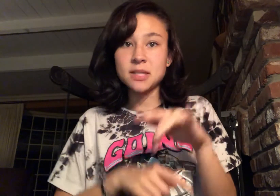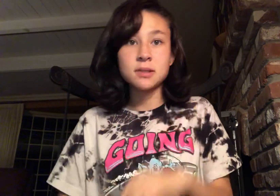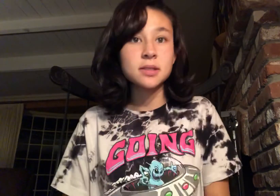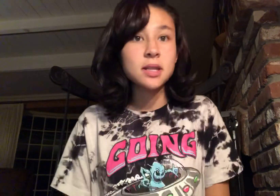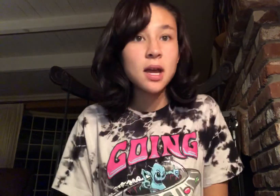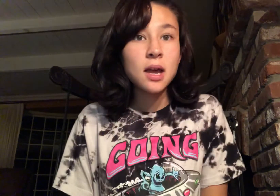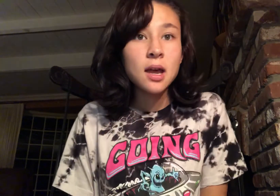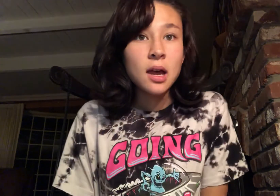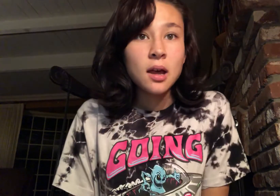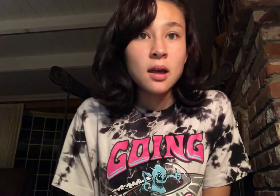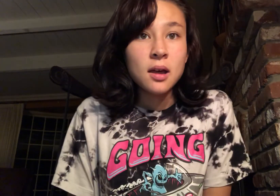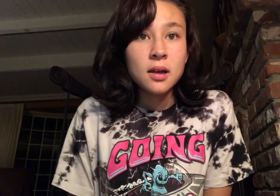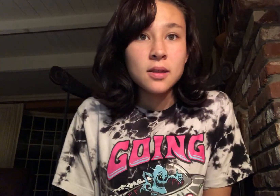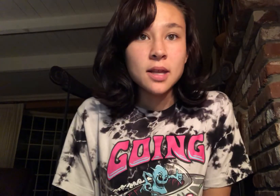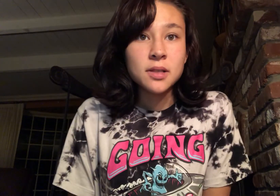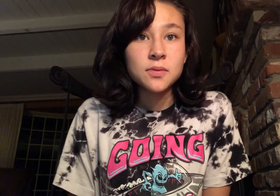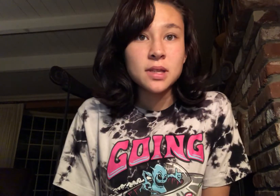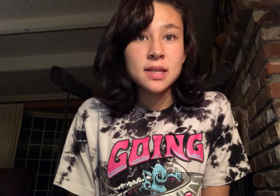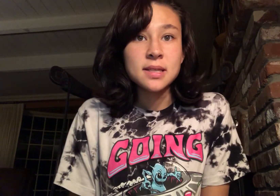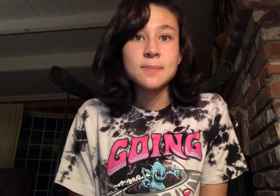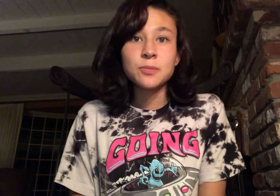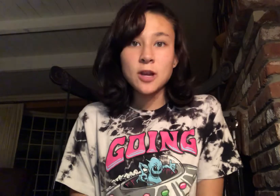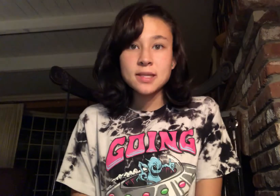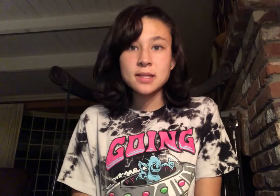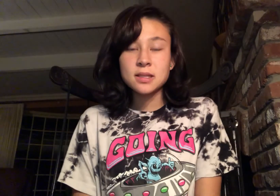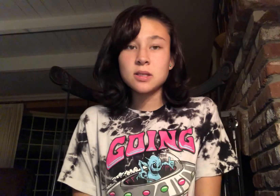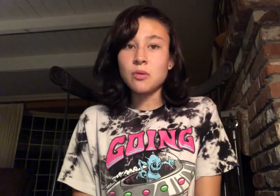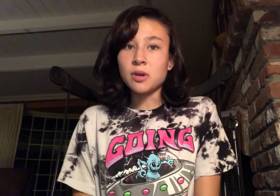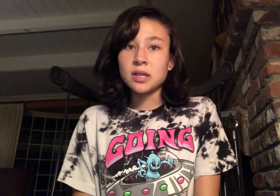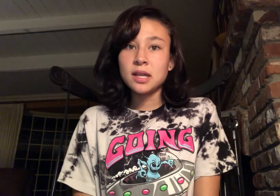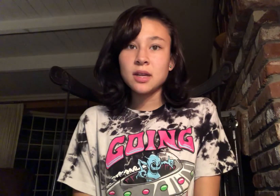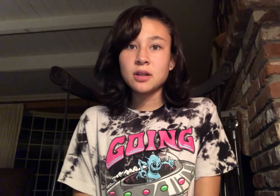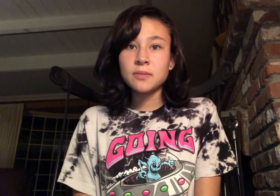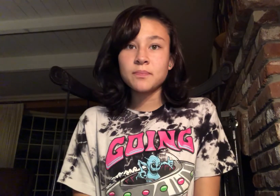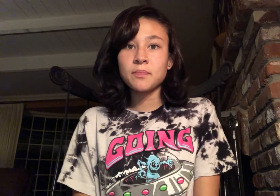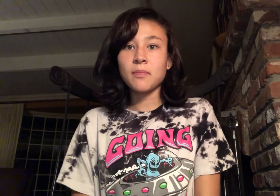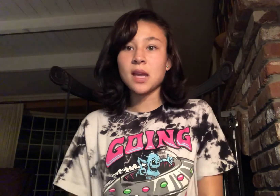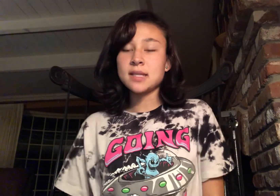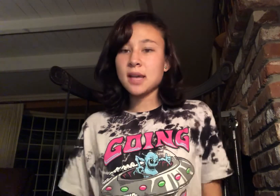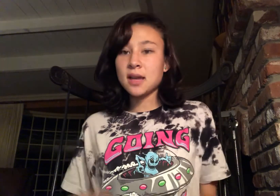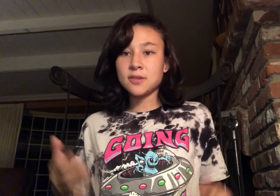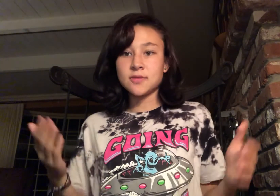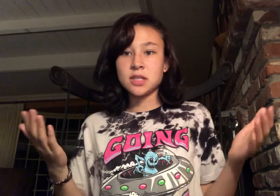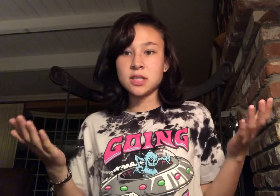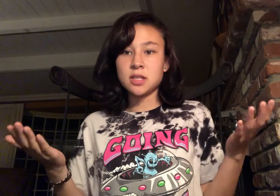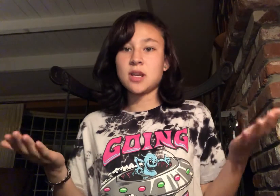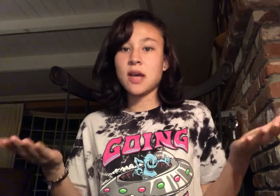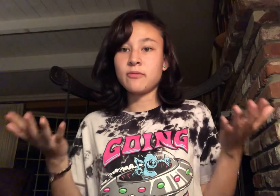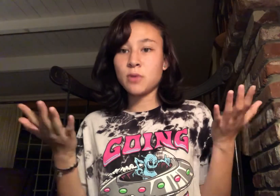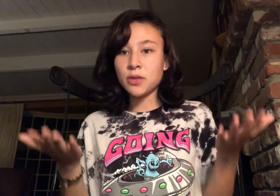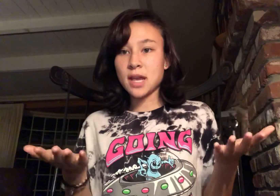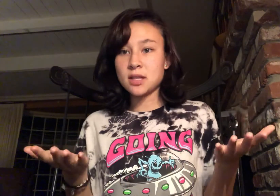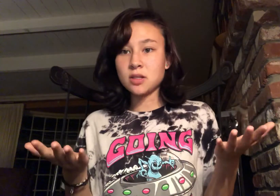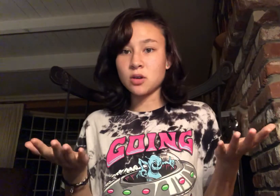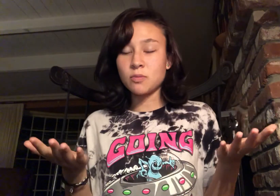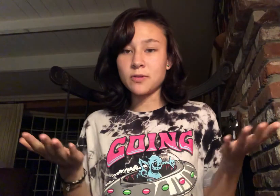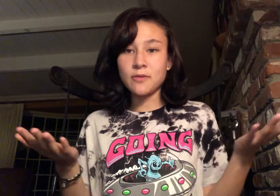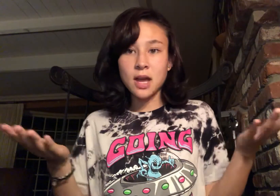absent. The next one is present or here. It's kind of just, you have both hands are open